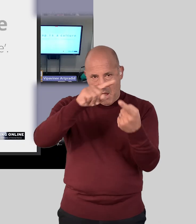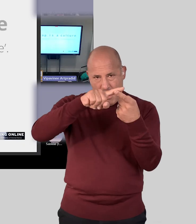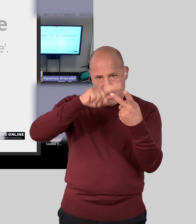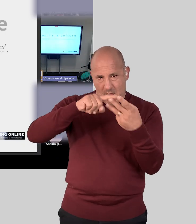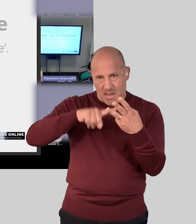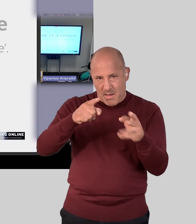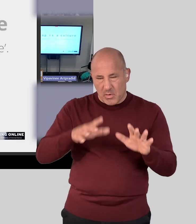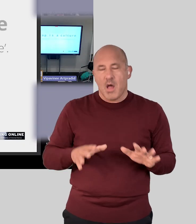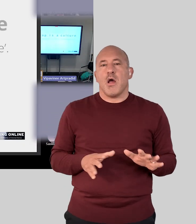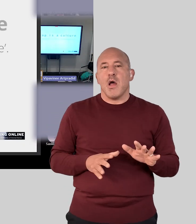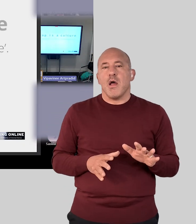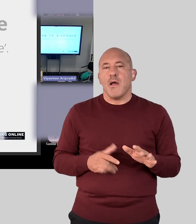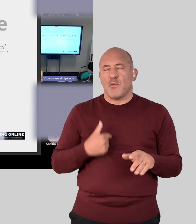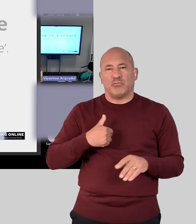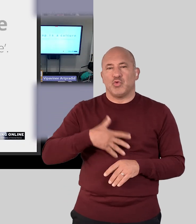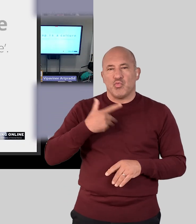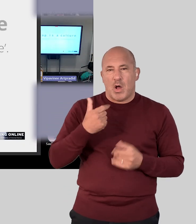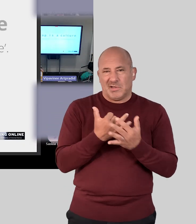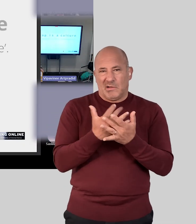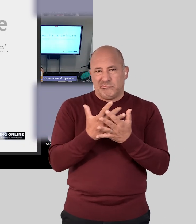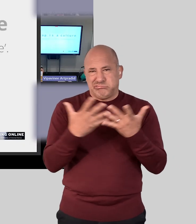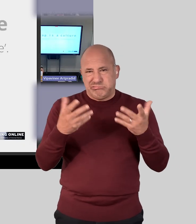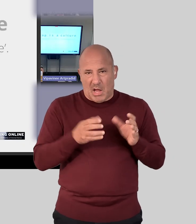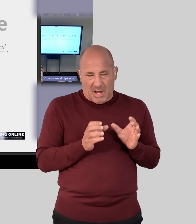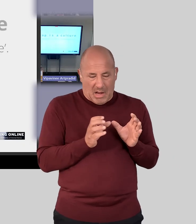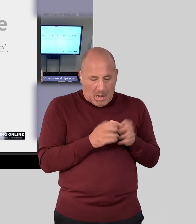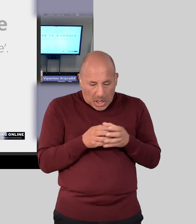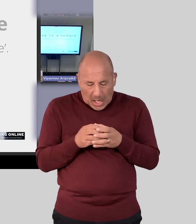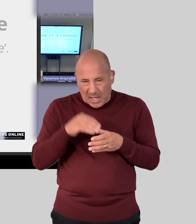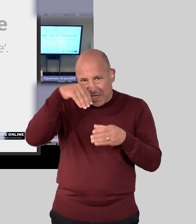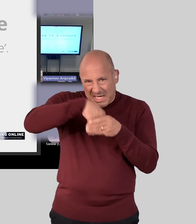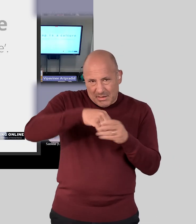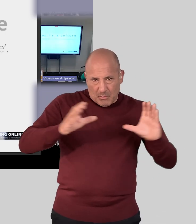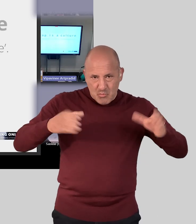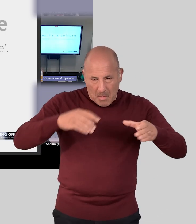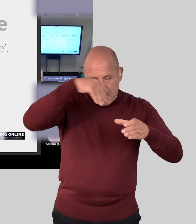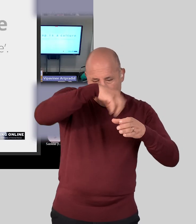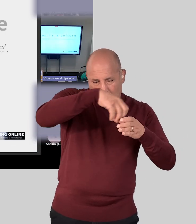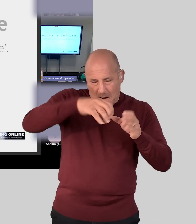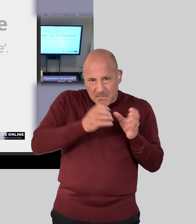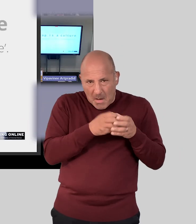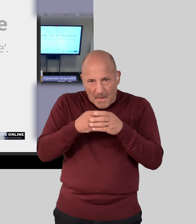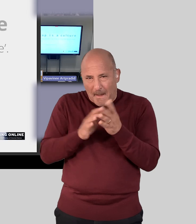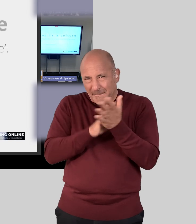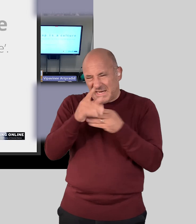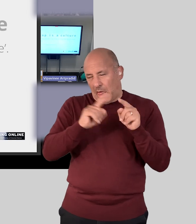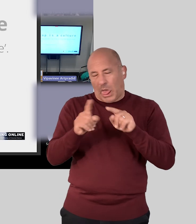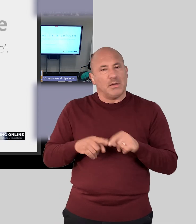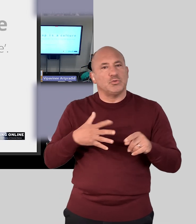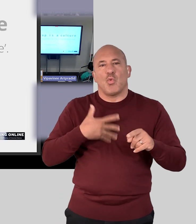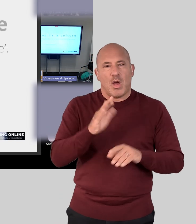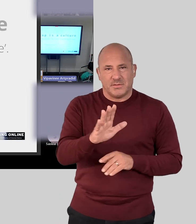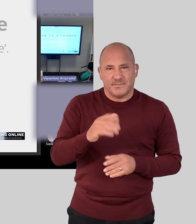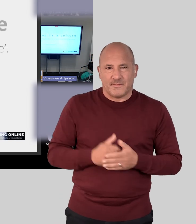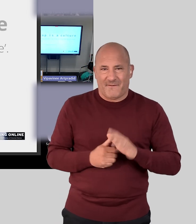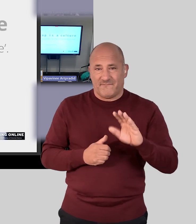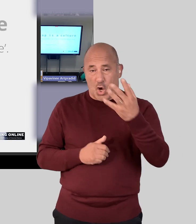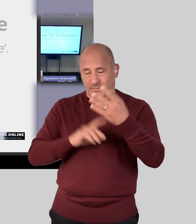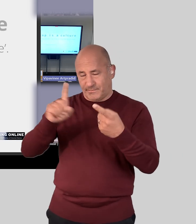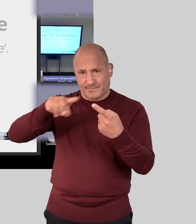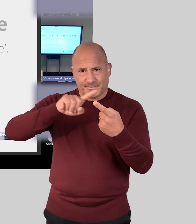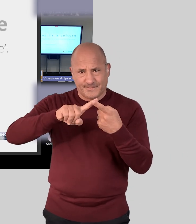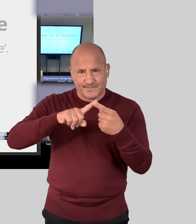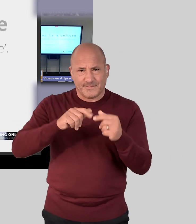hopefully avoid producing multiple enclaves of meaning. So the first one is